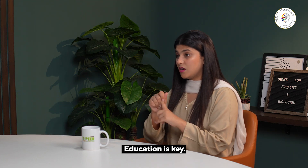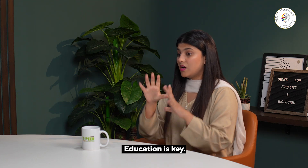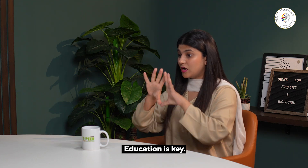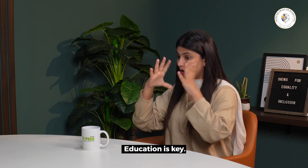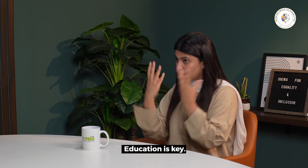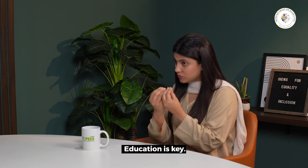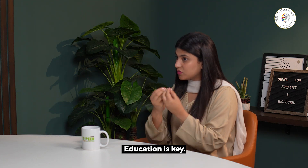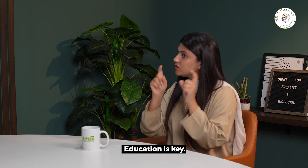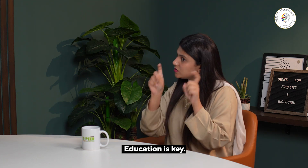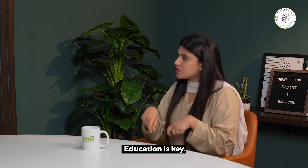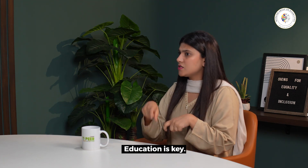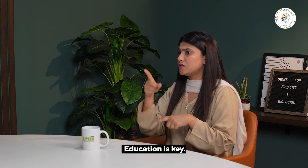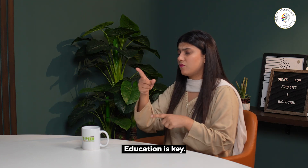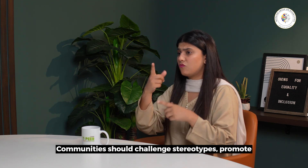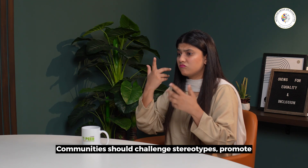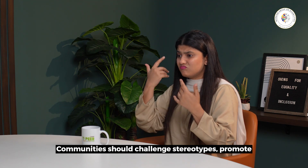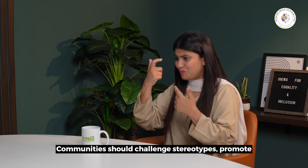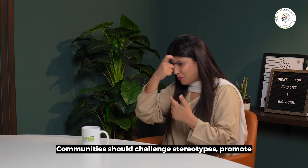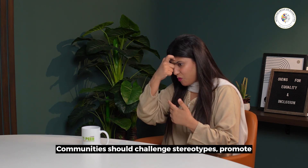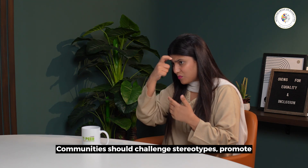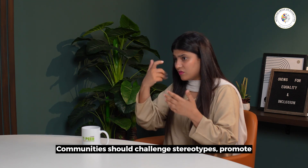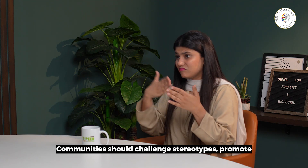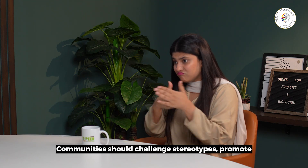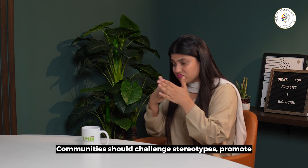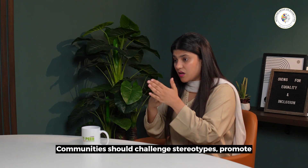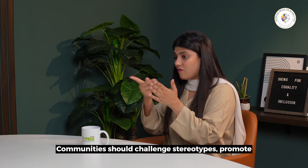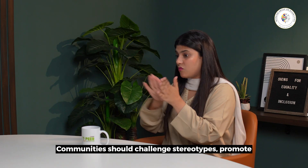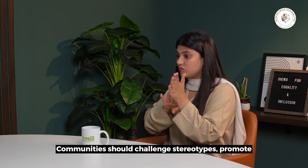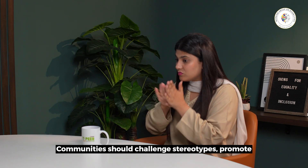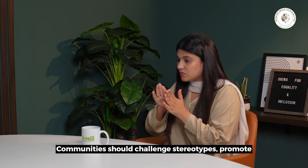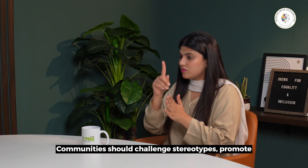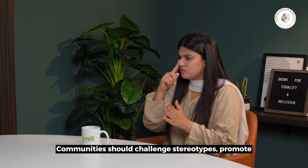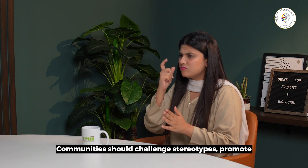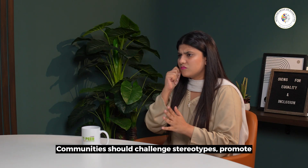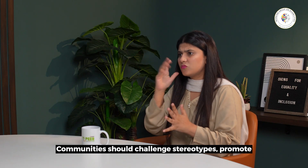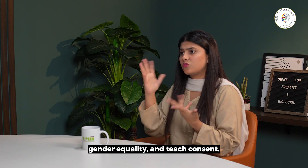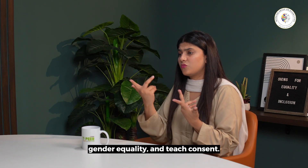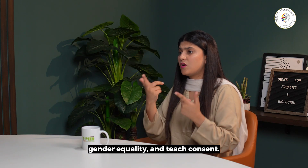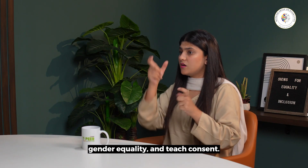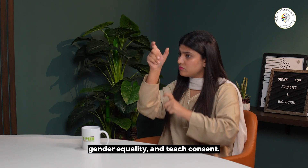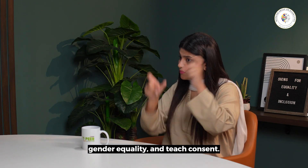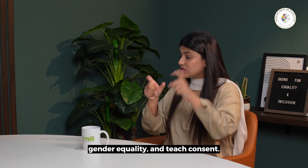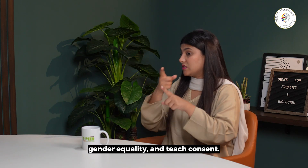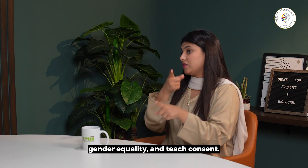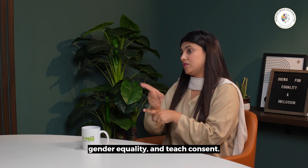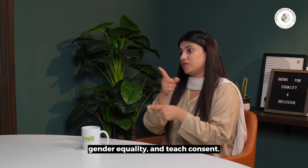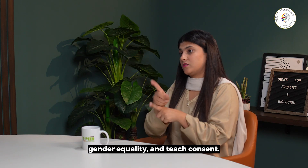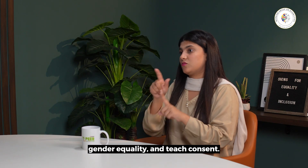Education is key. Communities should challenge stereotypes, promote gender equality, and teach consent.